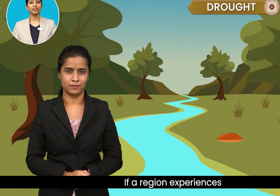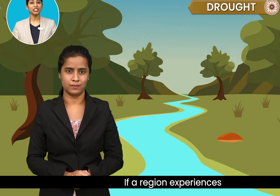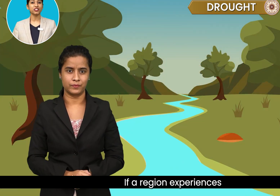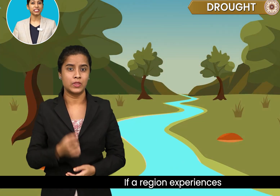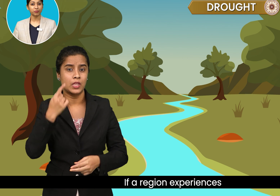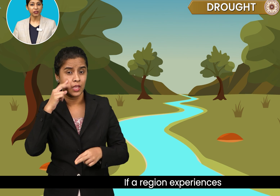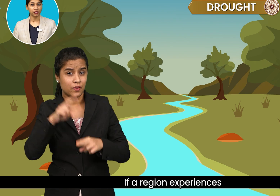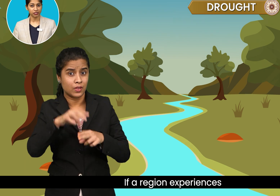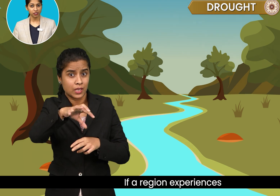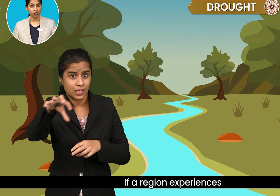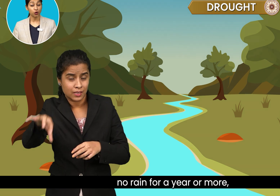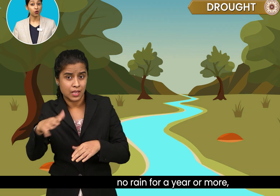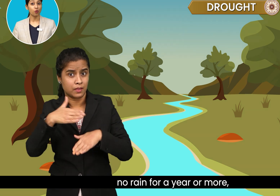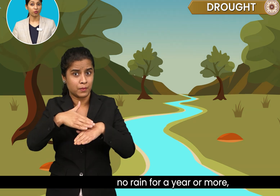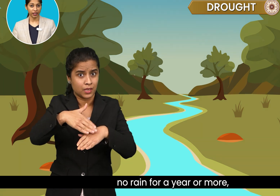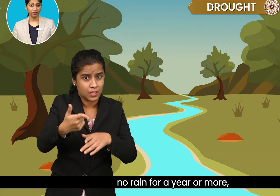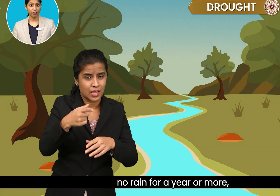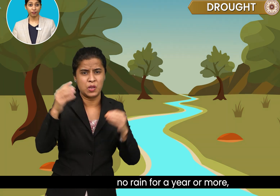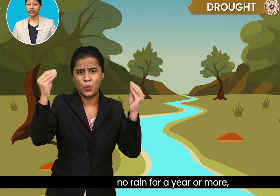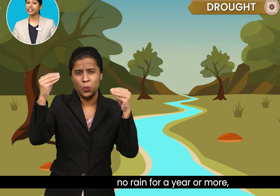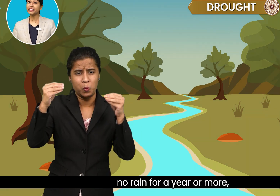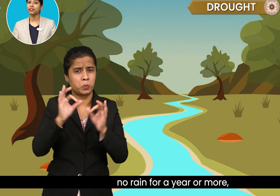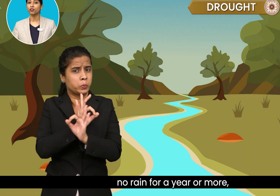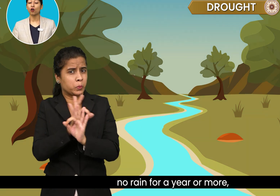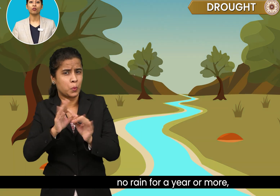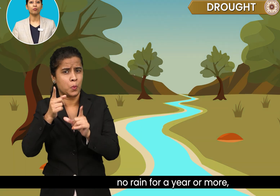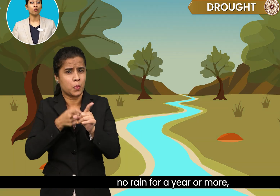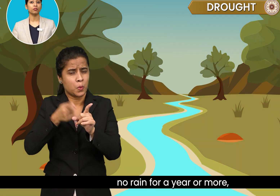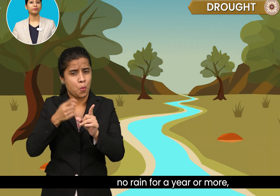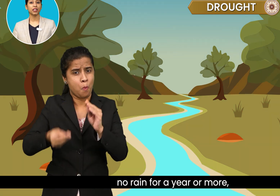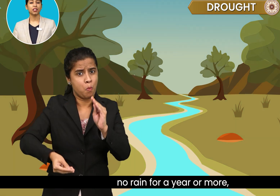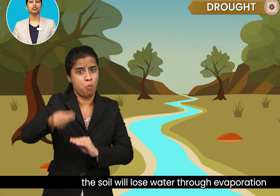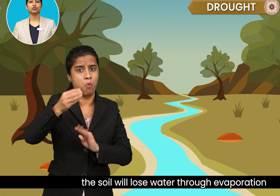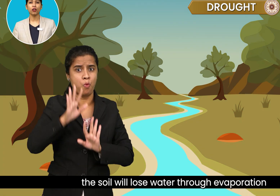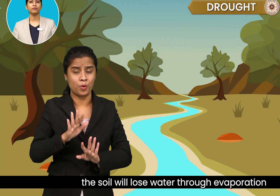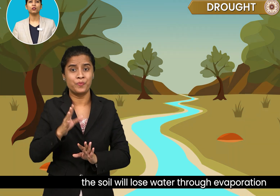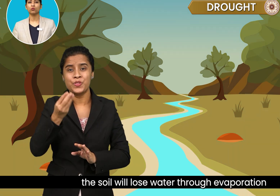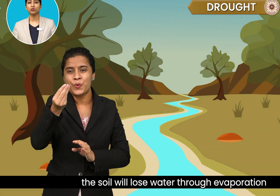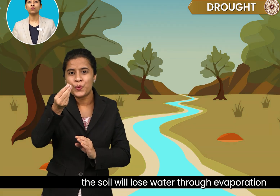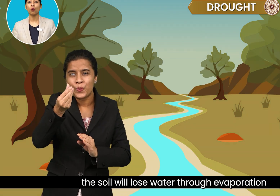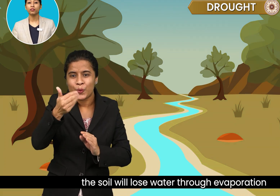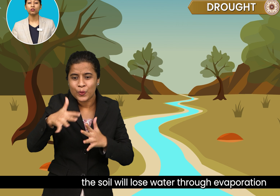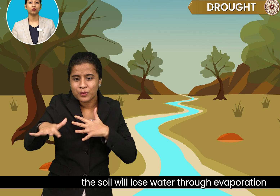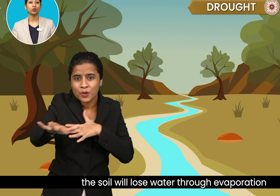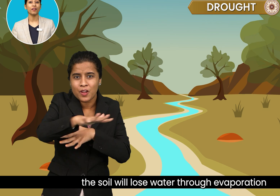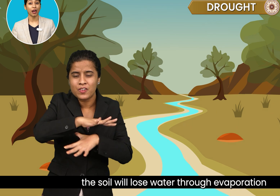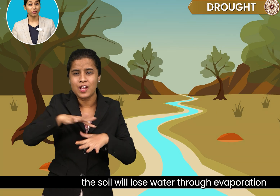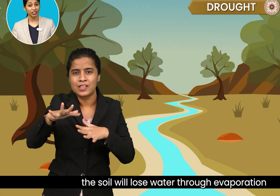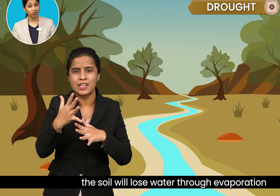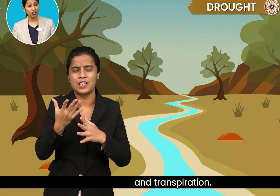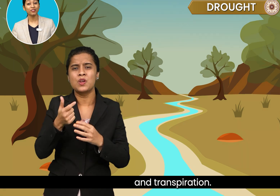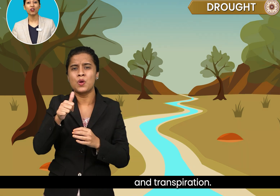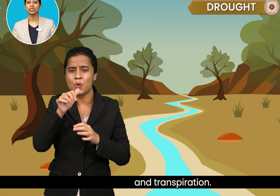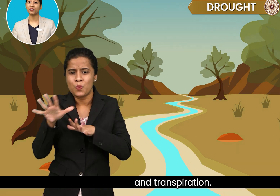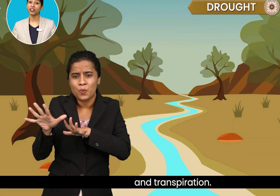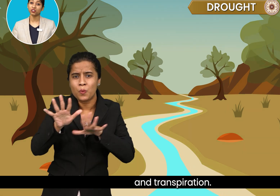If a region experiences no rain for a year or more, the soil will lose water through